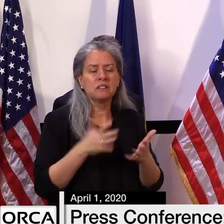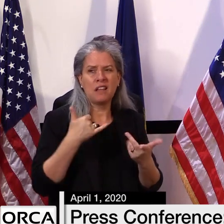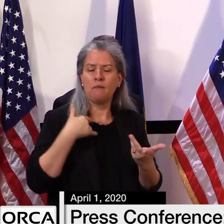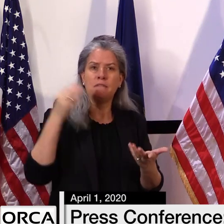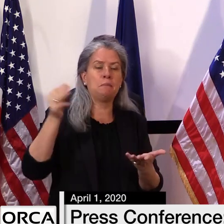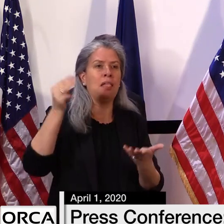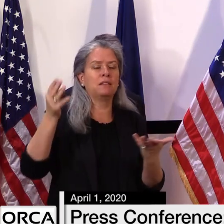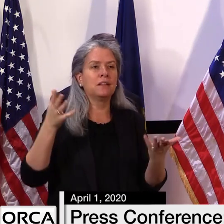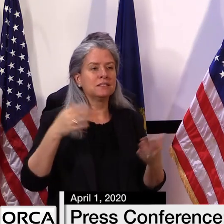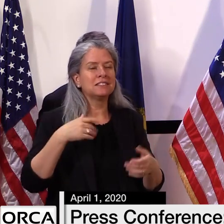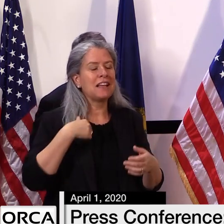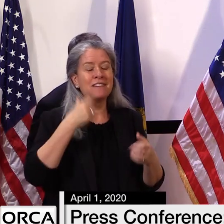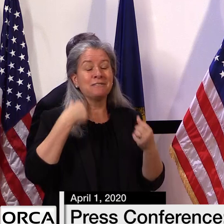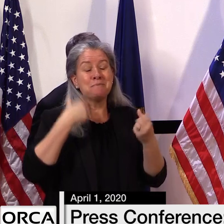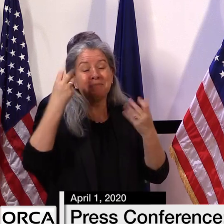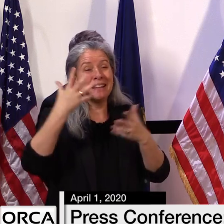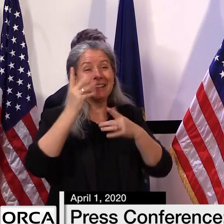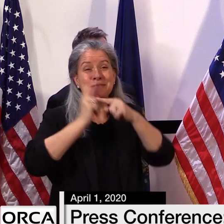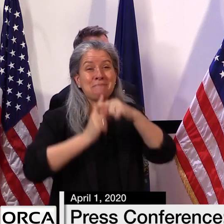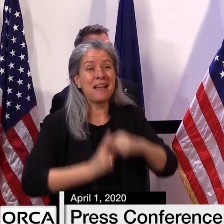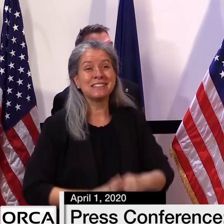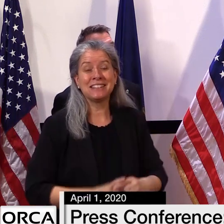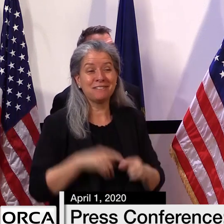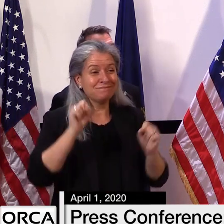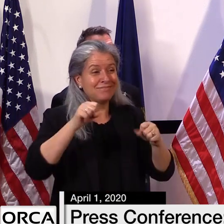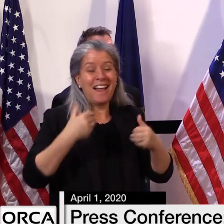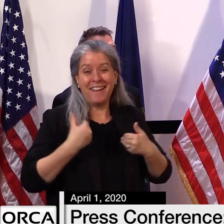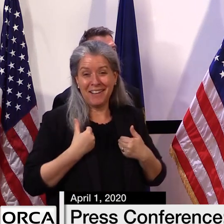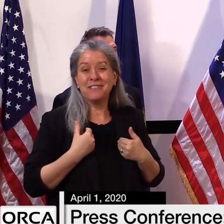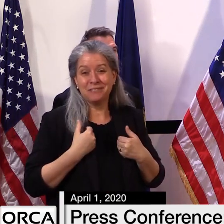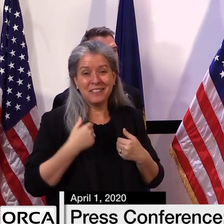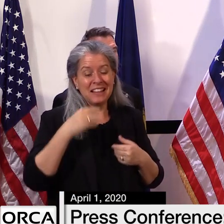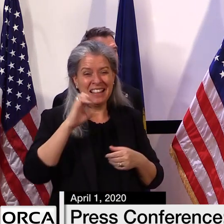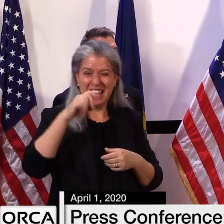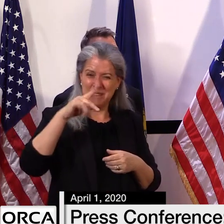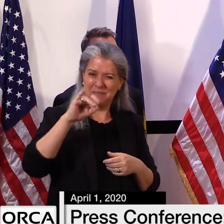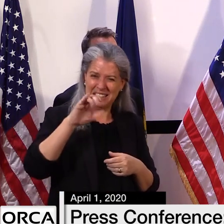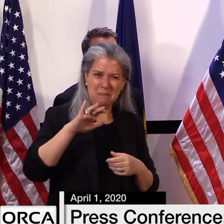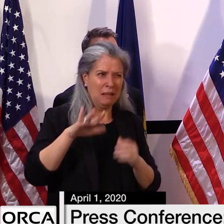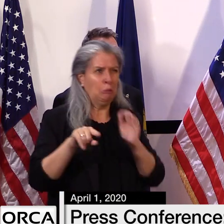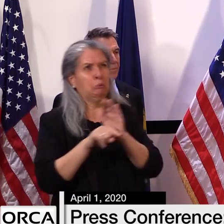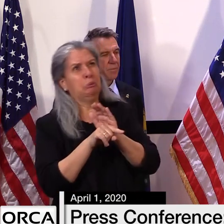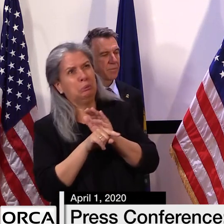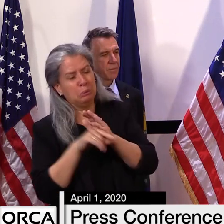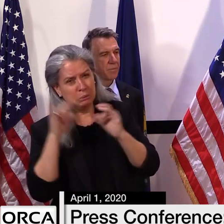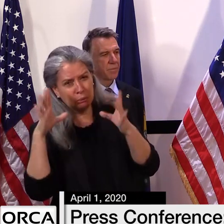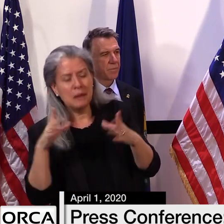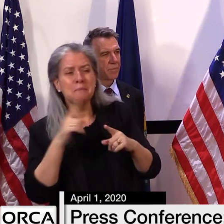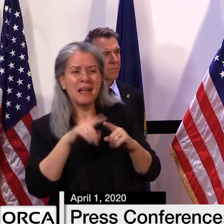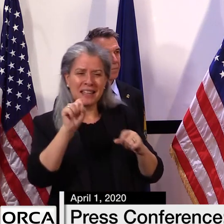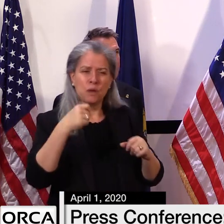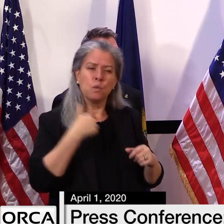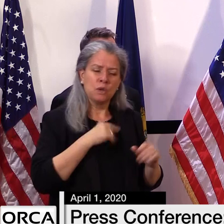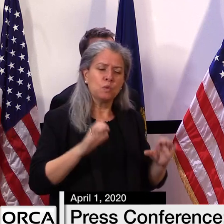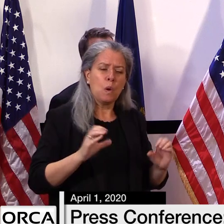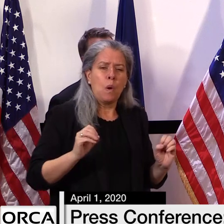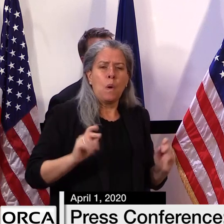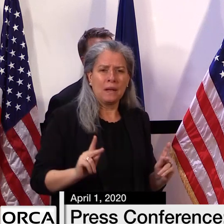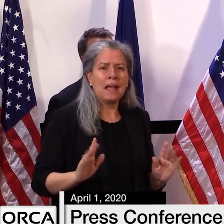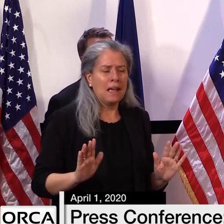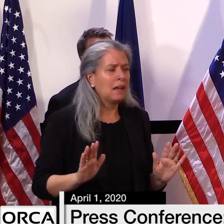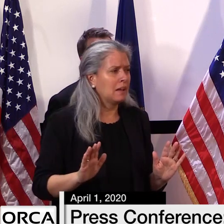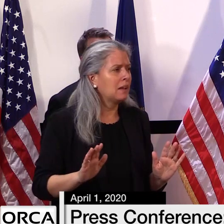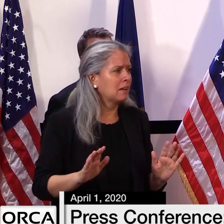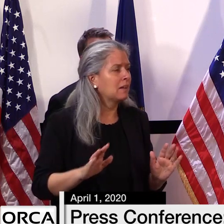could probably think of a bunch more, and I'm not trying to put a silver lining on an epidemic, but there are good things happening, not the least of